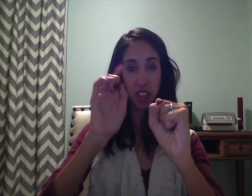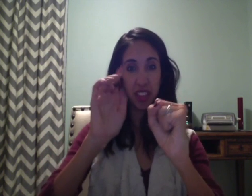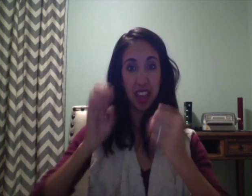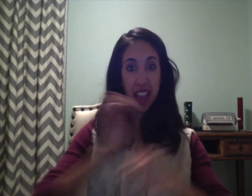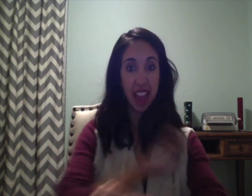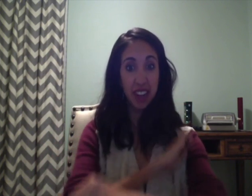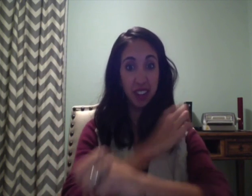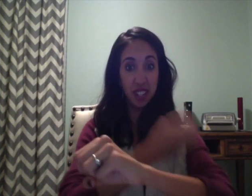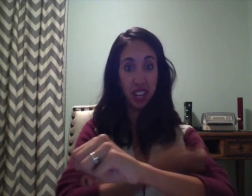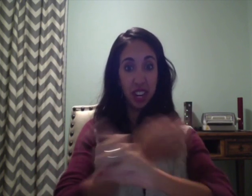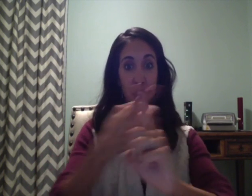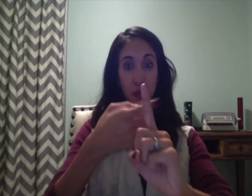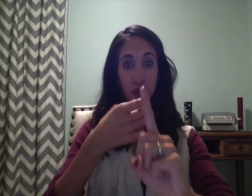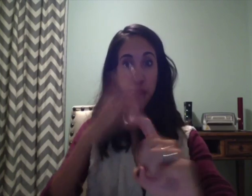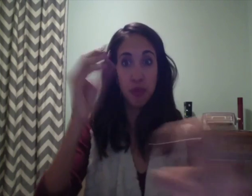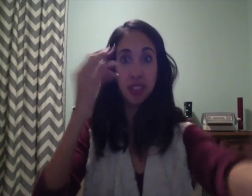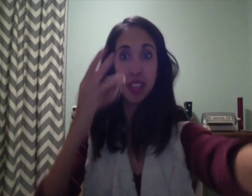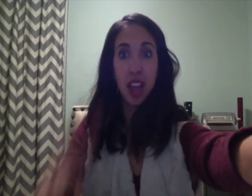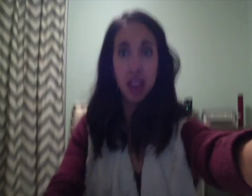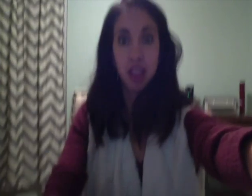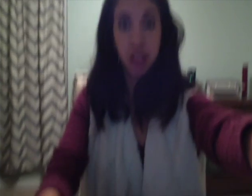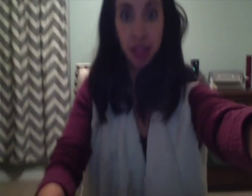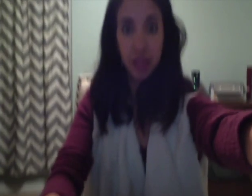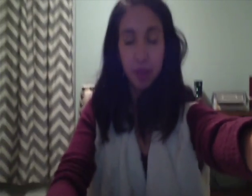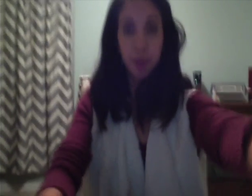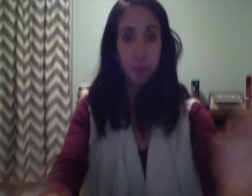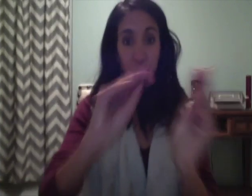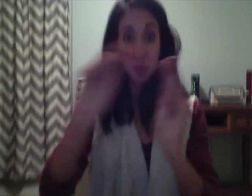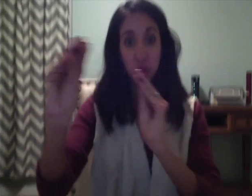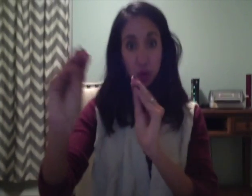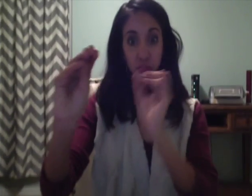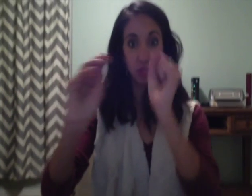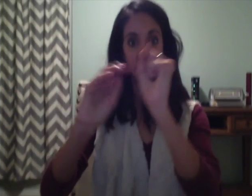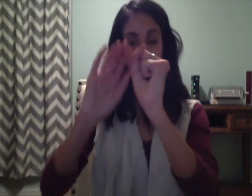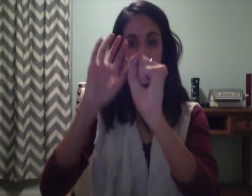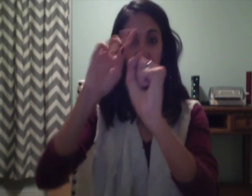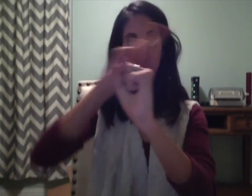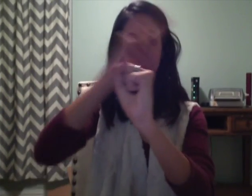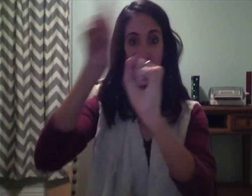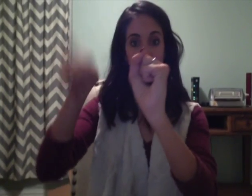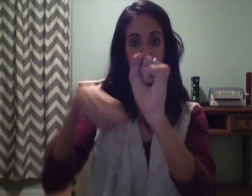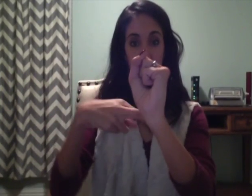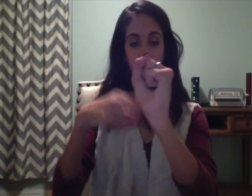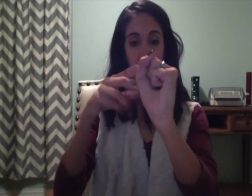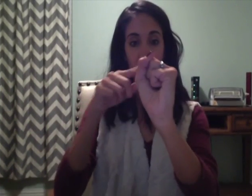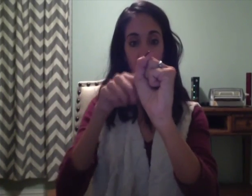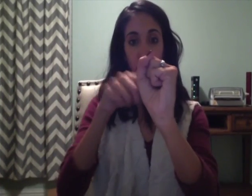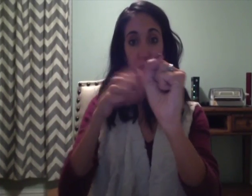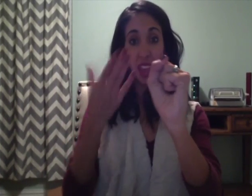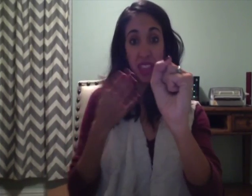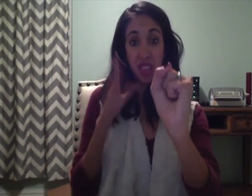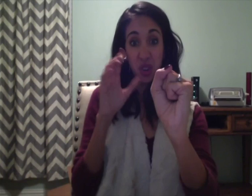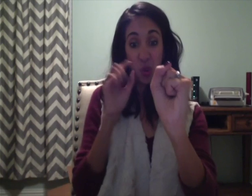the energy from the sun moves. So you have radiative. The